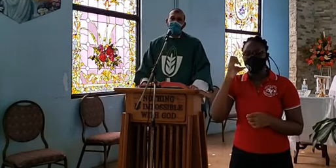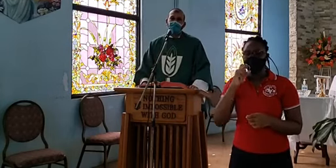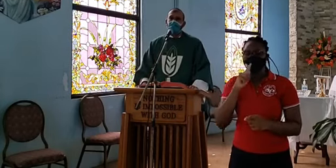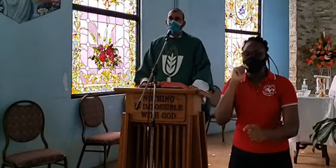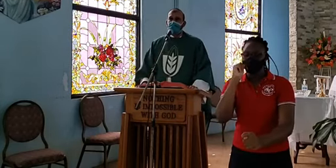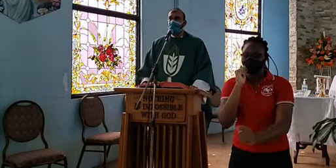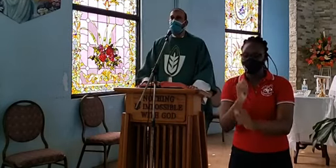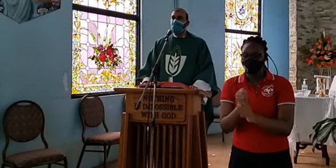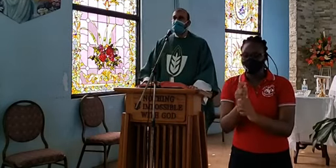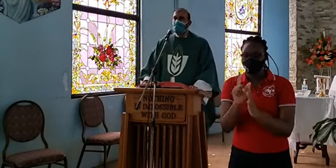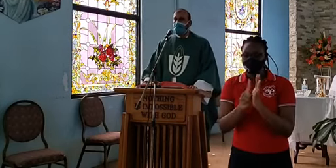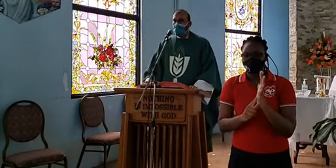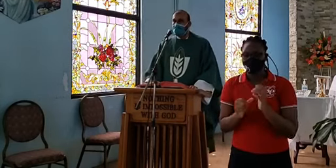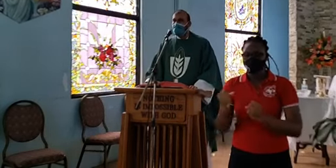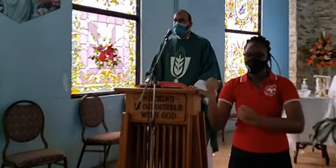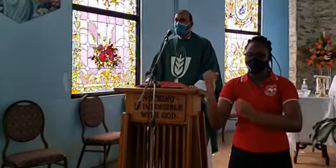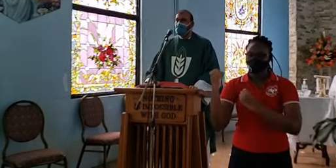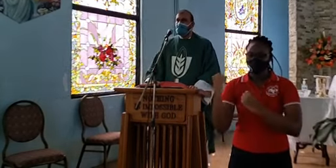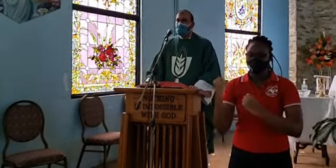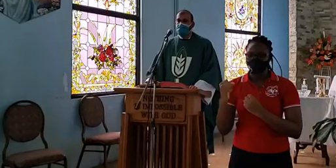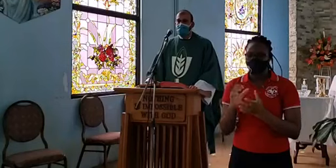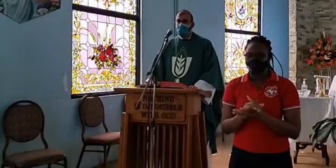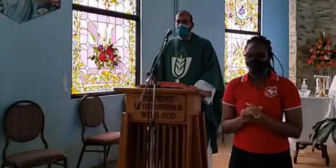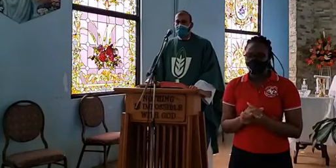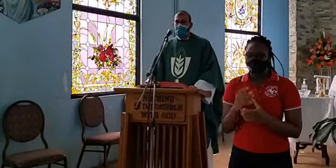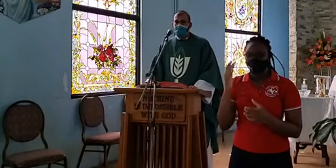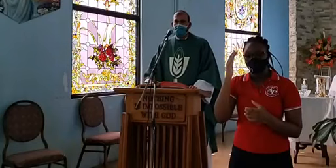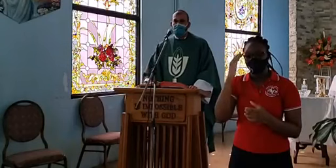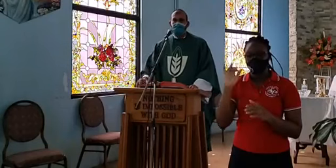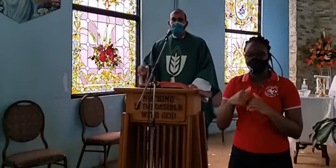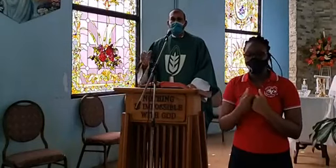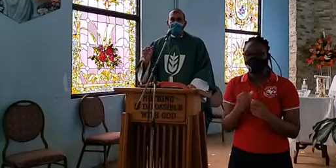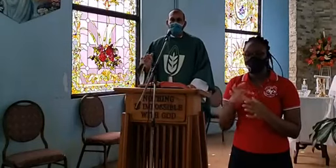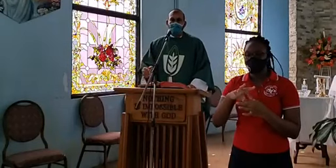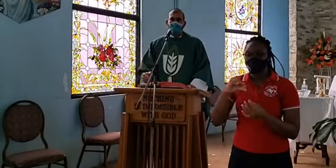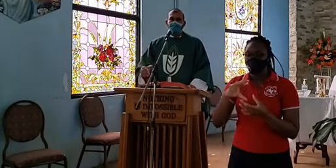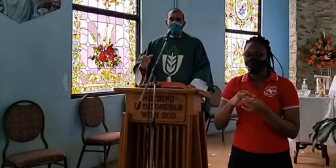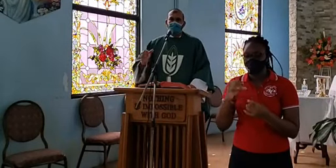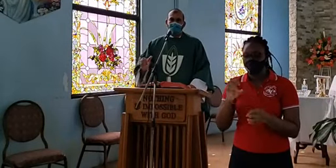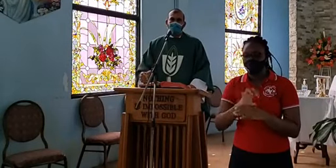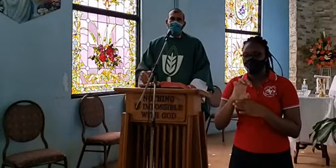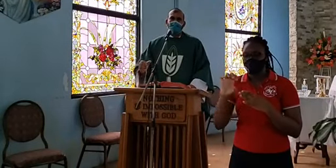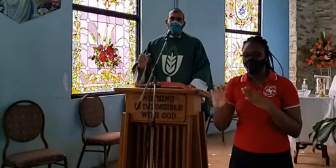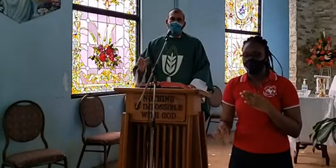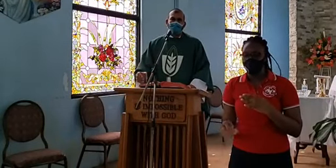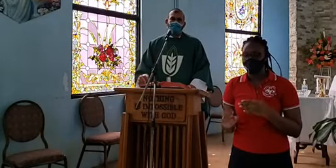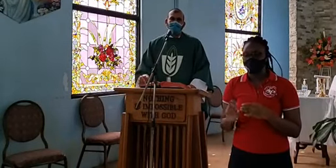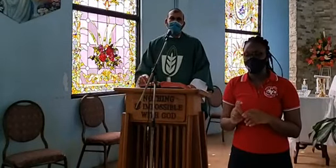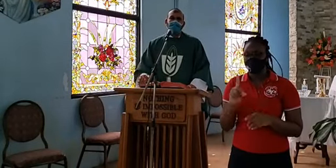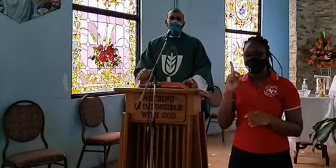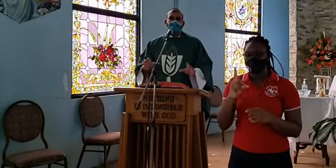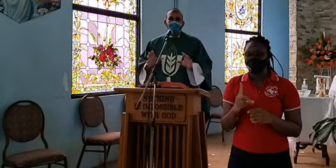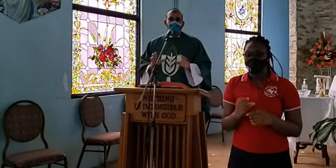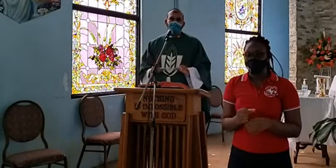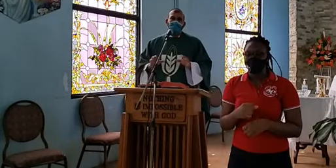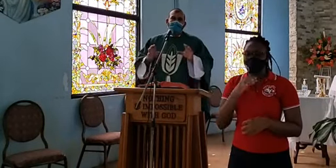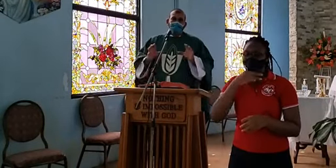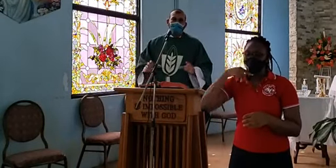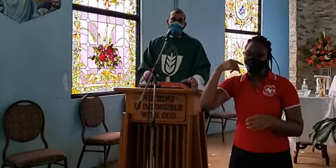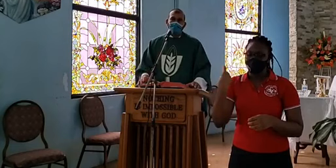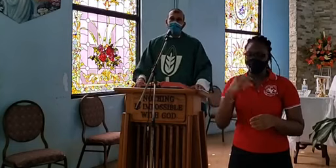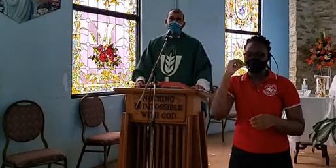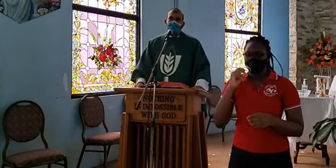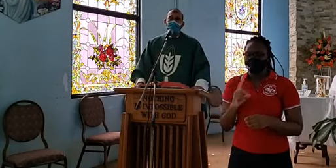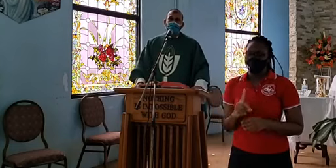strong. And we know how that story ends. David conquered Goliath. And he